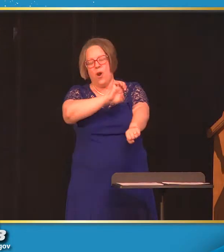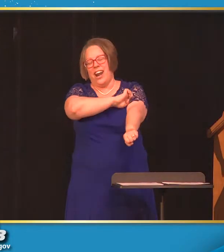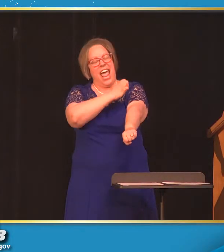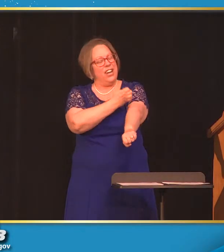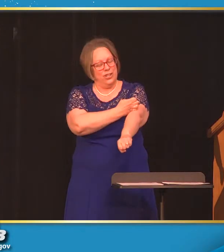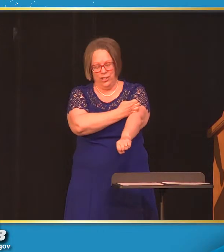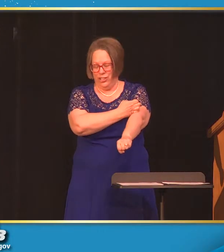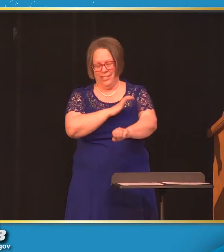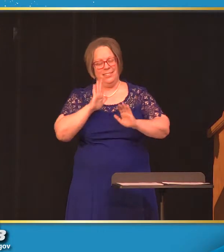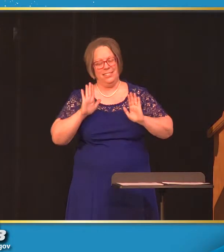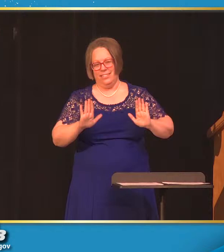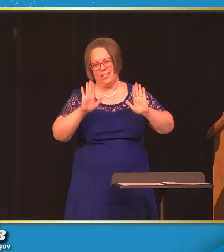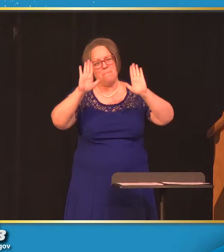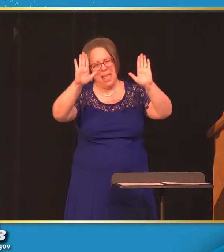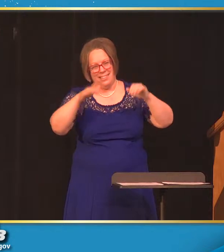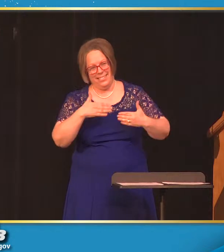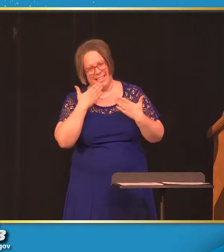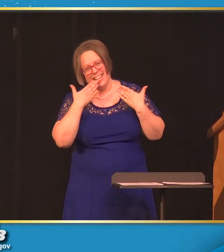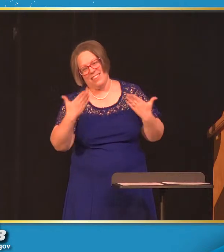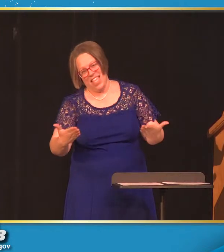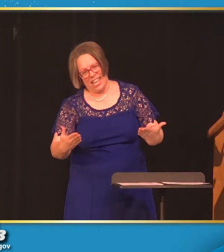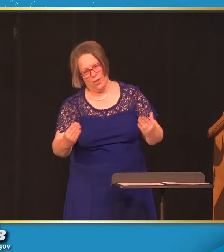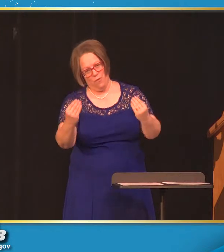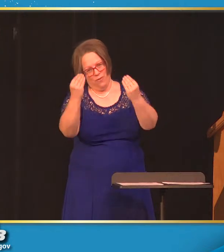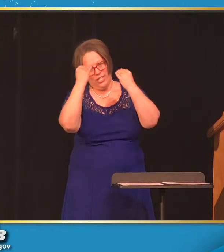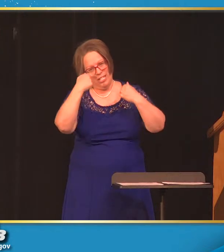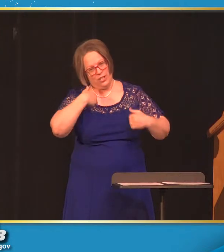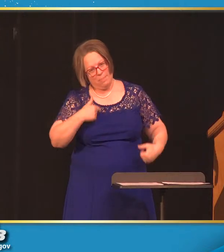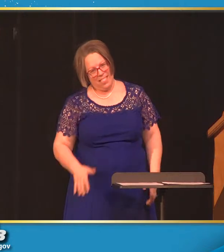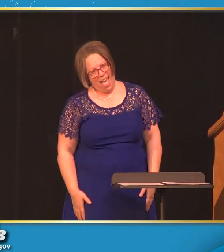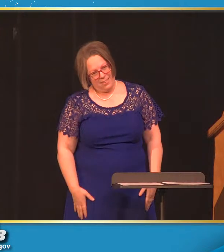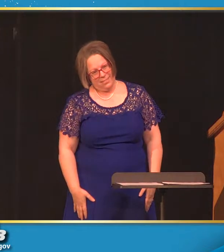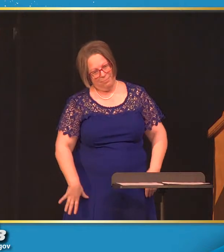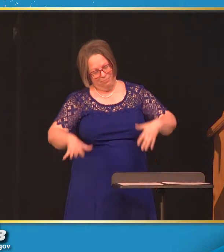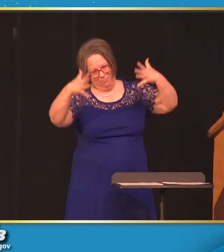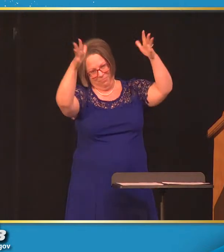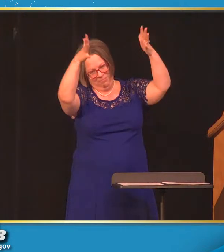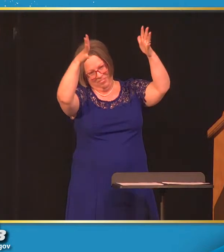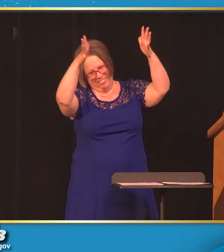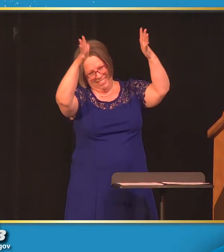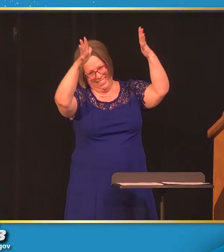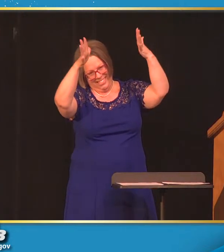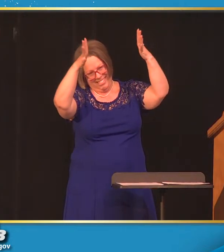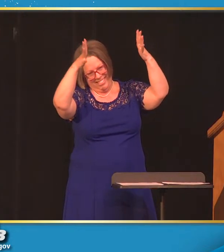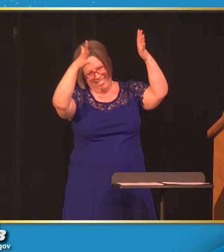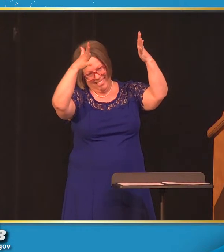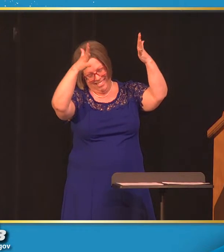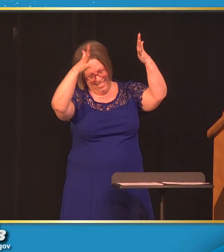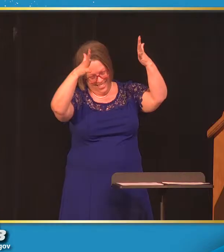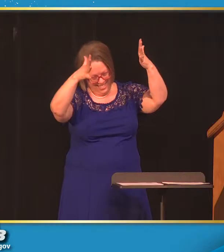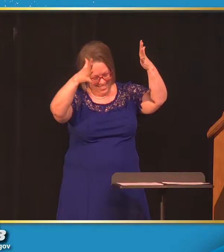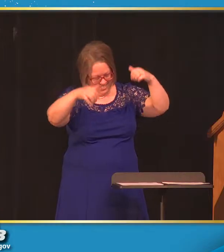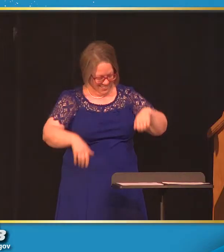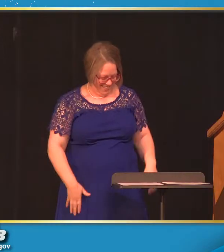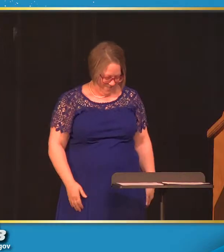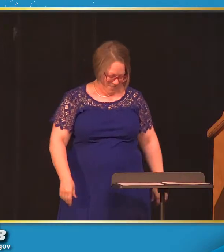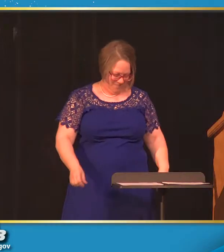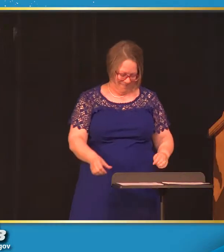for what's right. What an amazing energy you've brought to us and a lesson you've taught us.